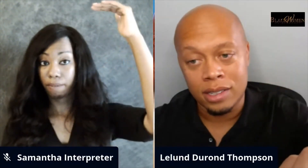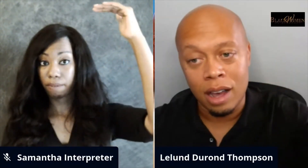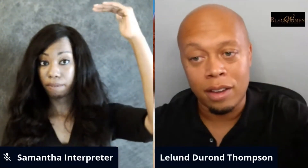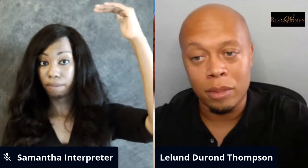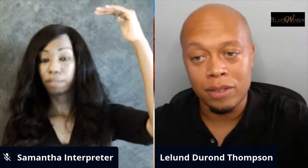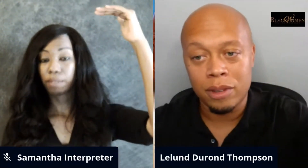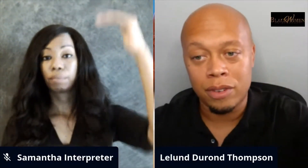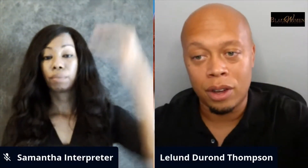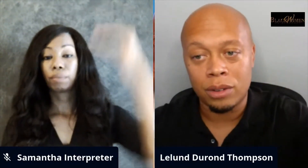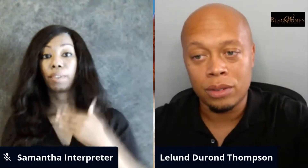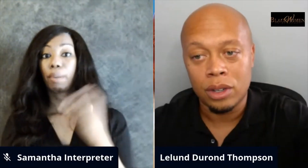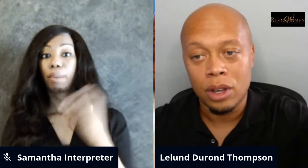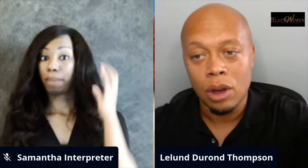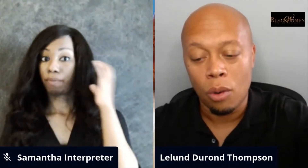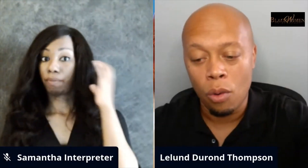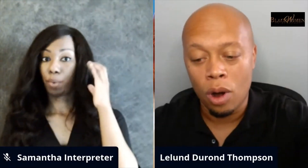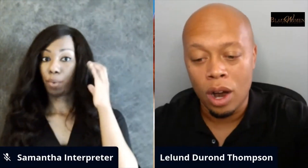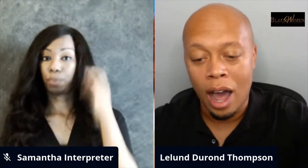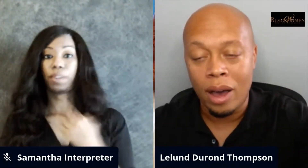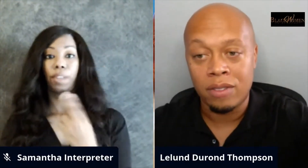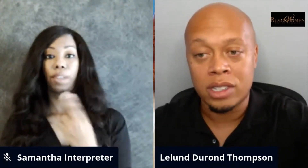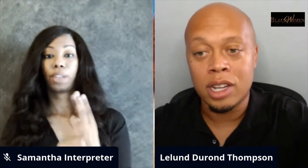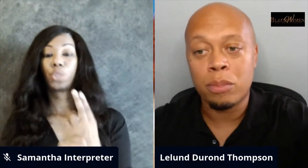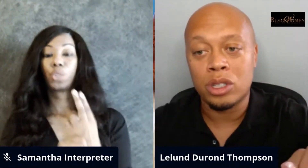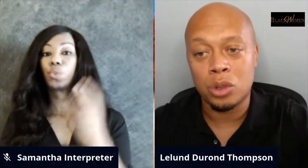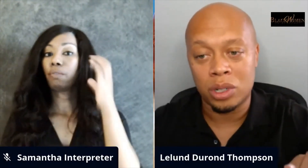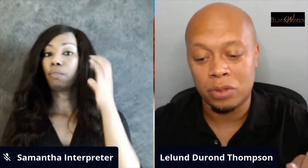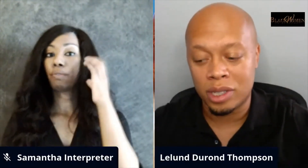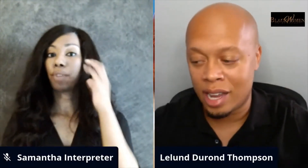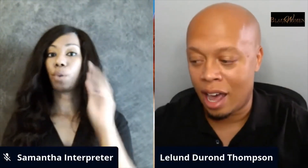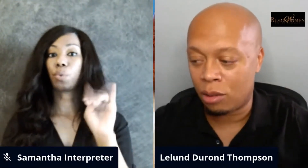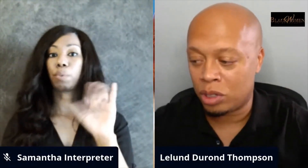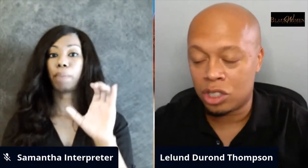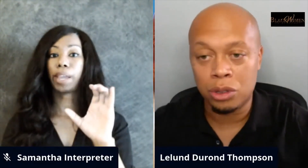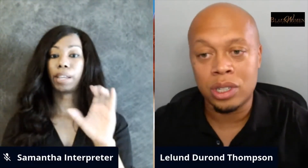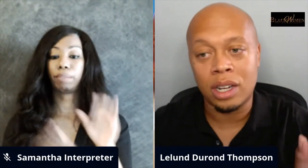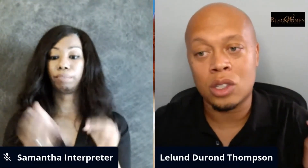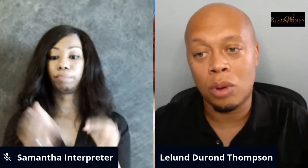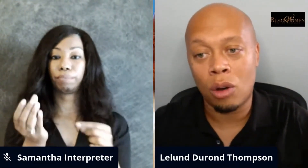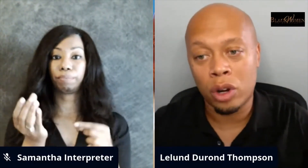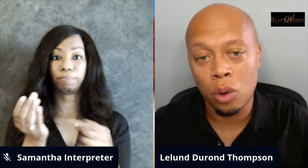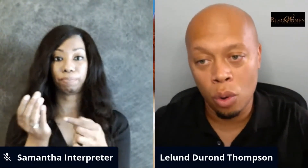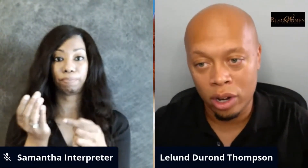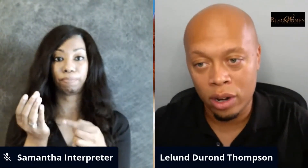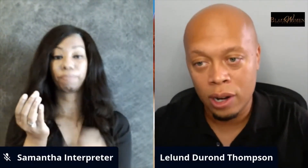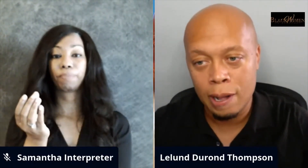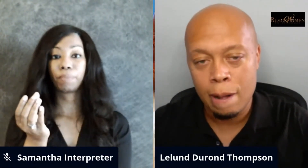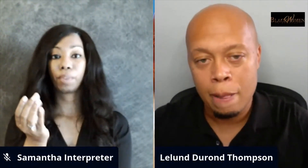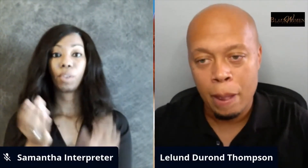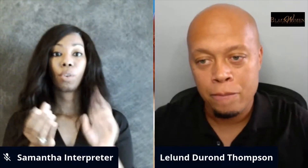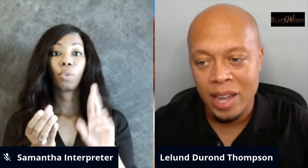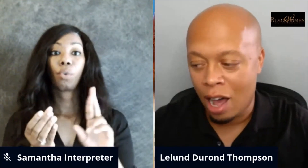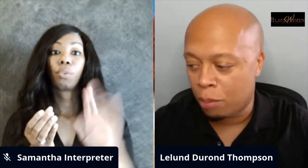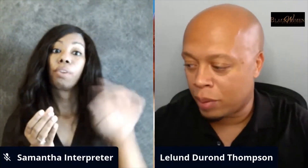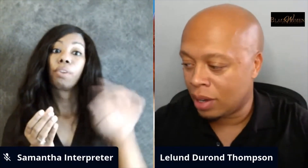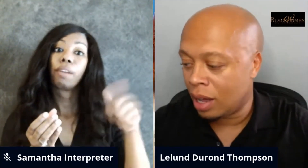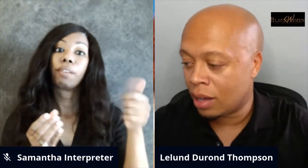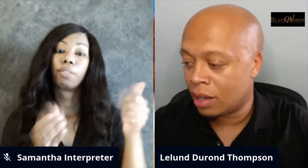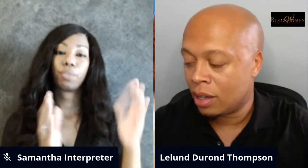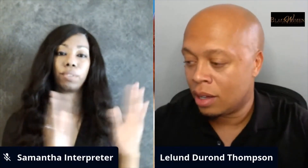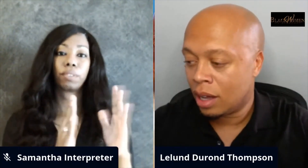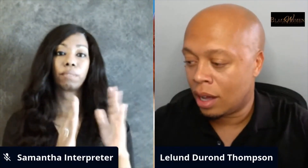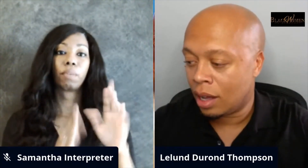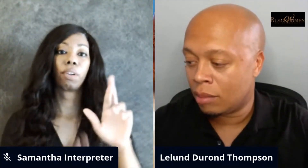the sound coming from the phone, or I'll have a separate source for sound, which is usually a small recorder that I'll